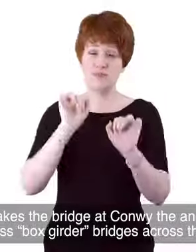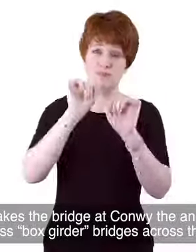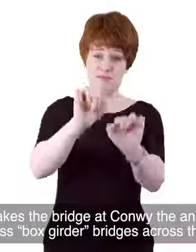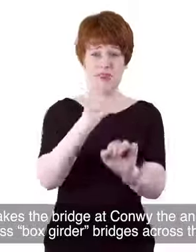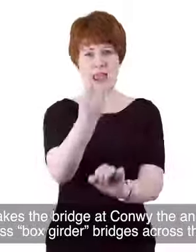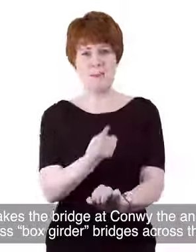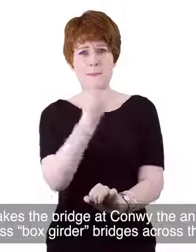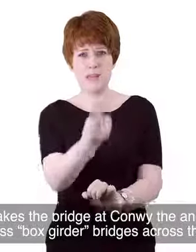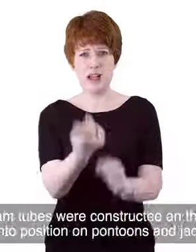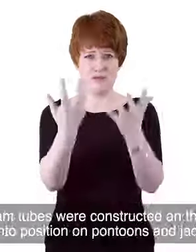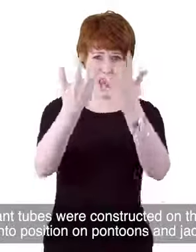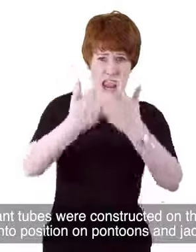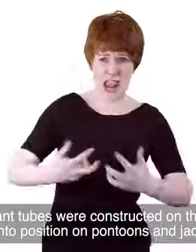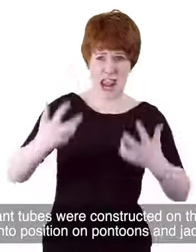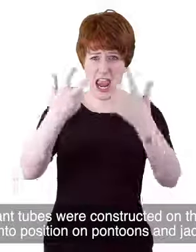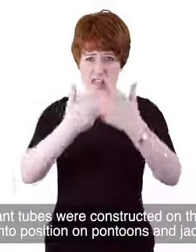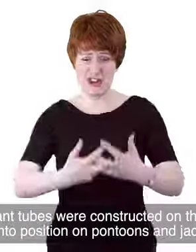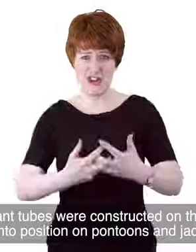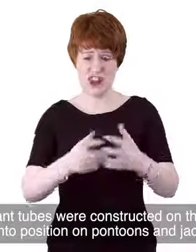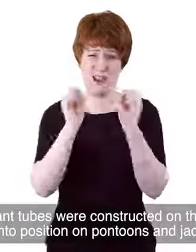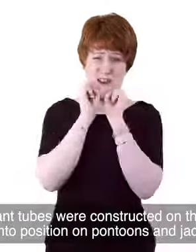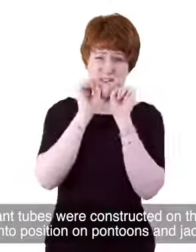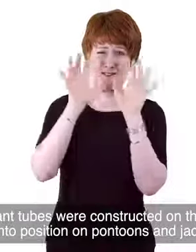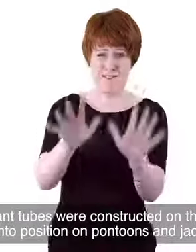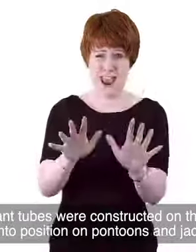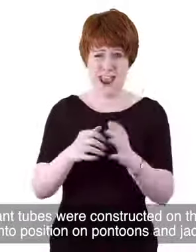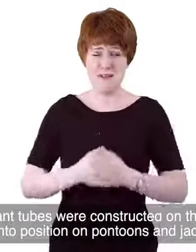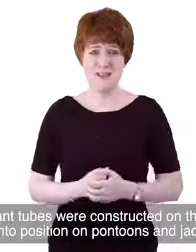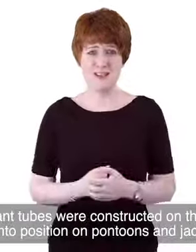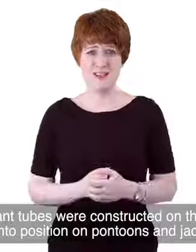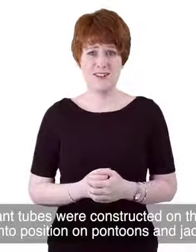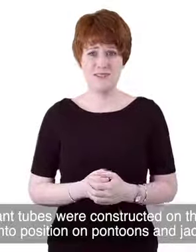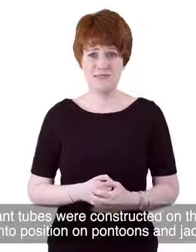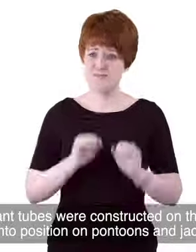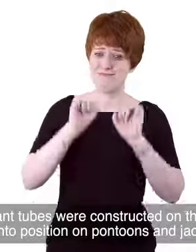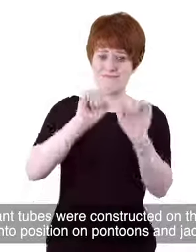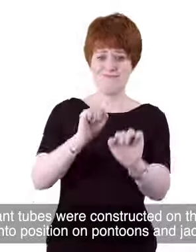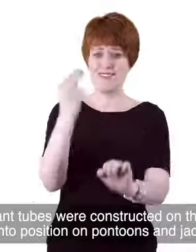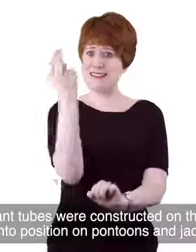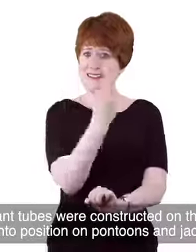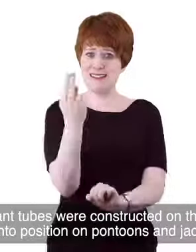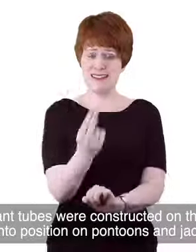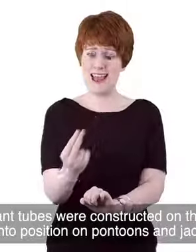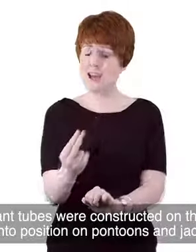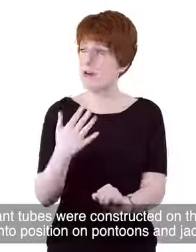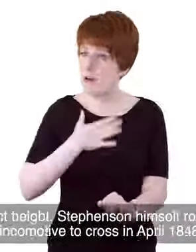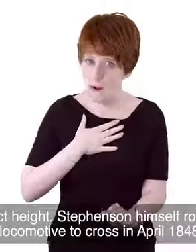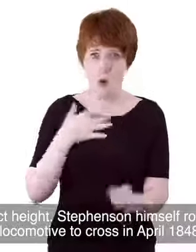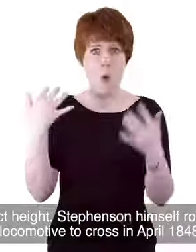across the world. The giant tubes were constructed on the shore, floated into position on pontoons, and jacked up to the correct